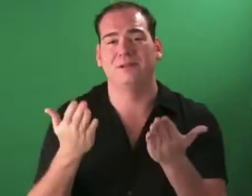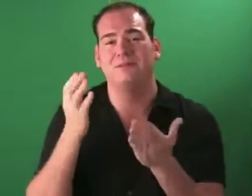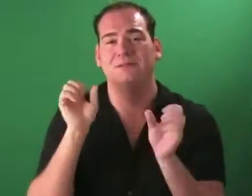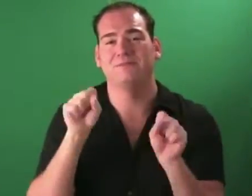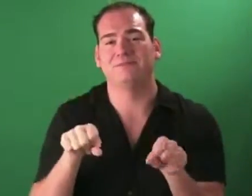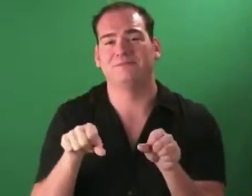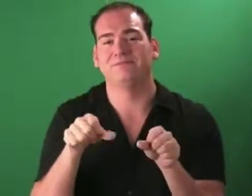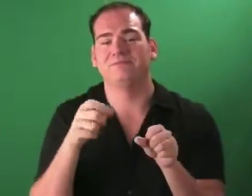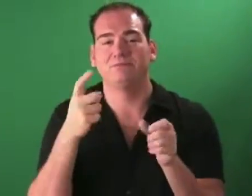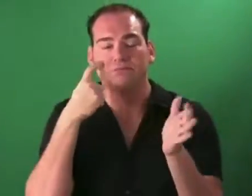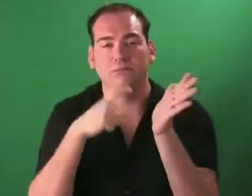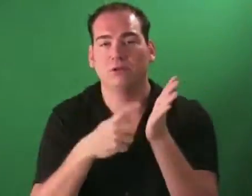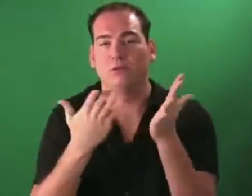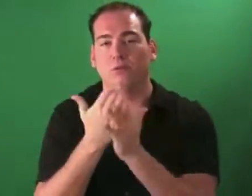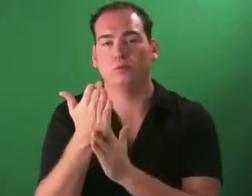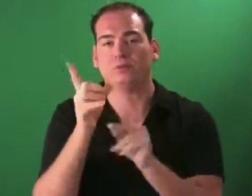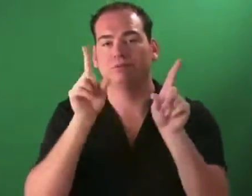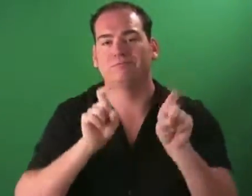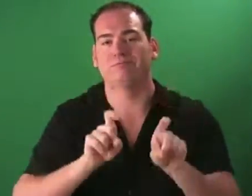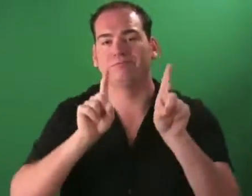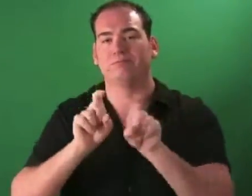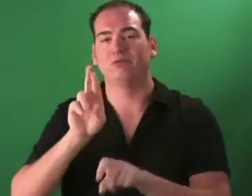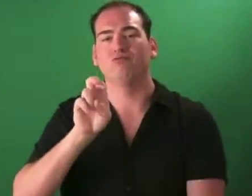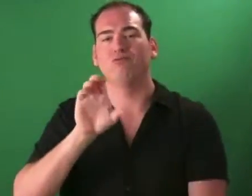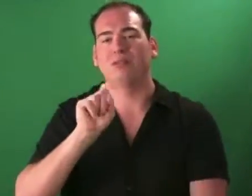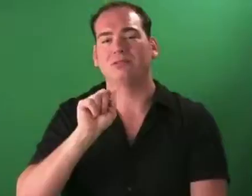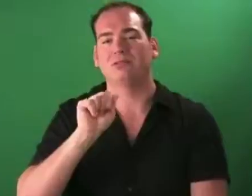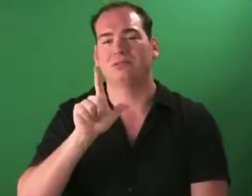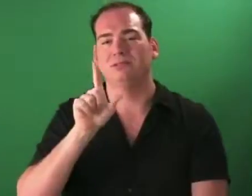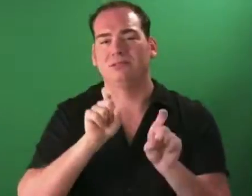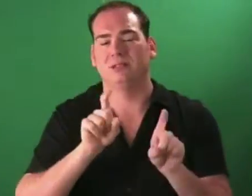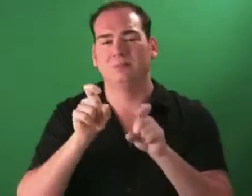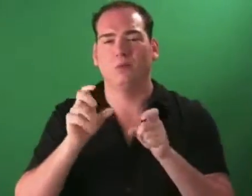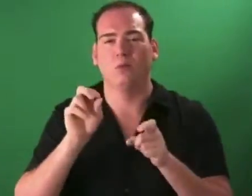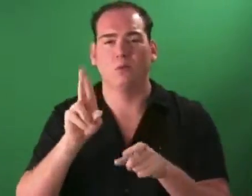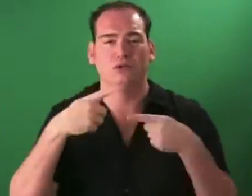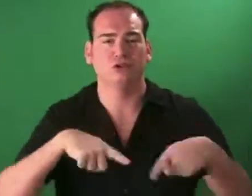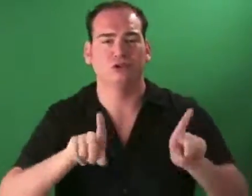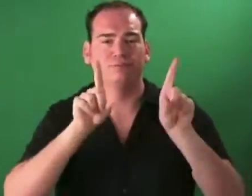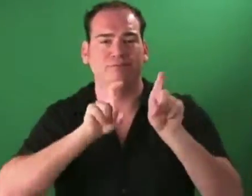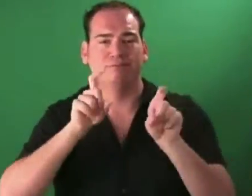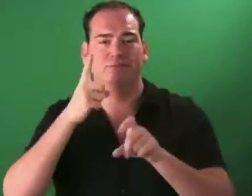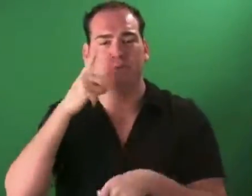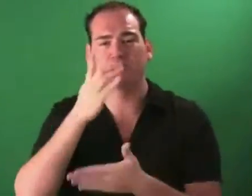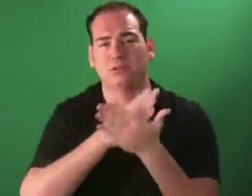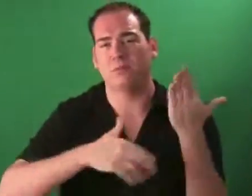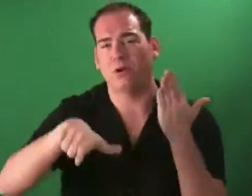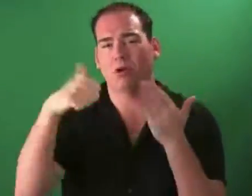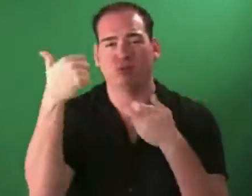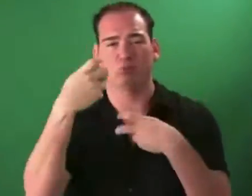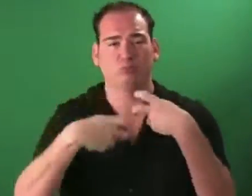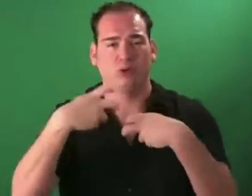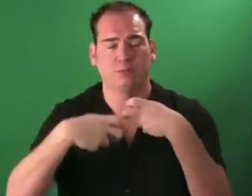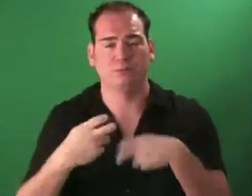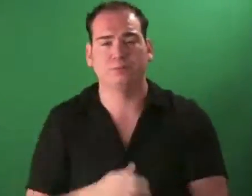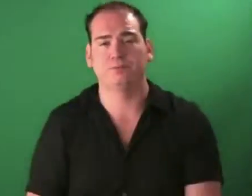be a little extensive. So there are many symptoms of prostate cancer, and if you're experiencing these,